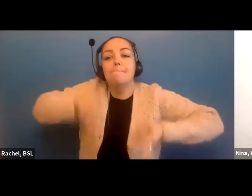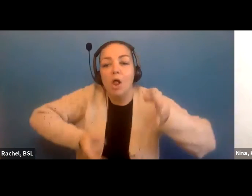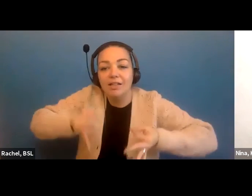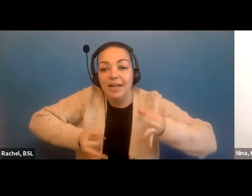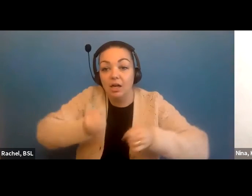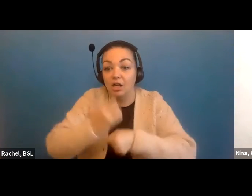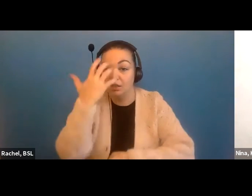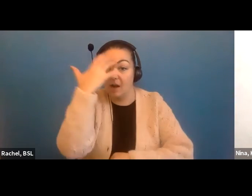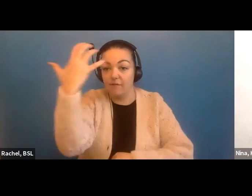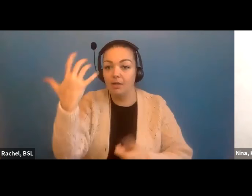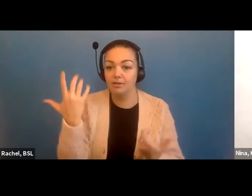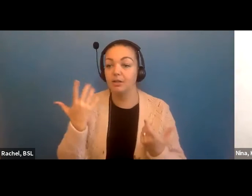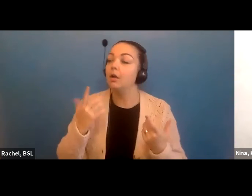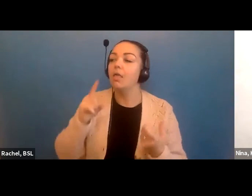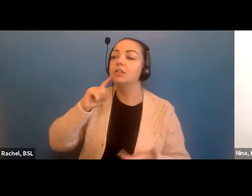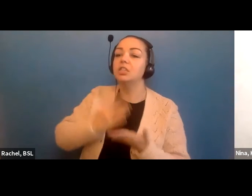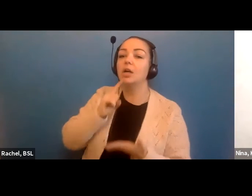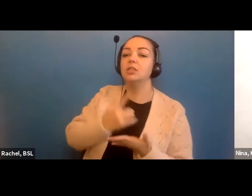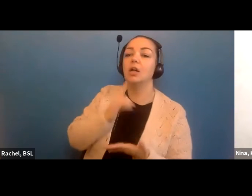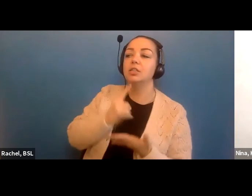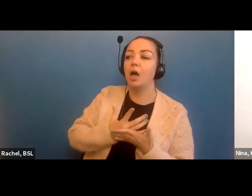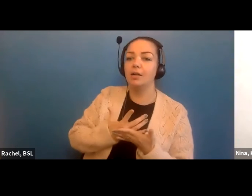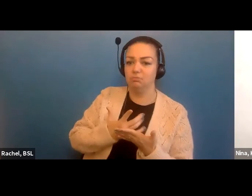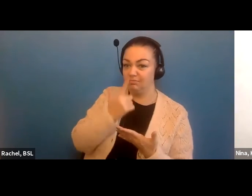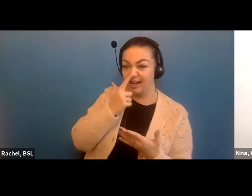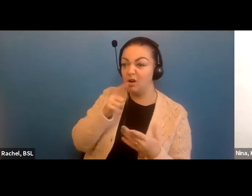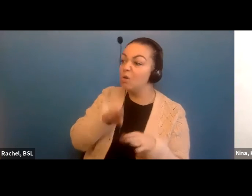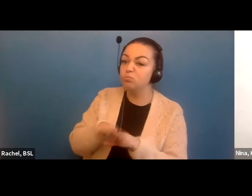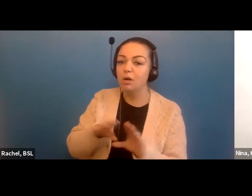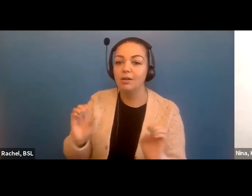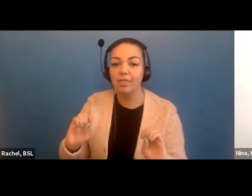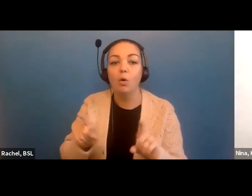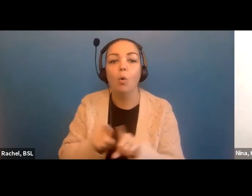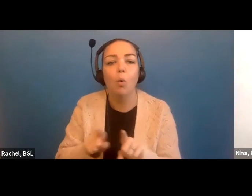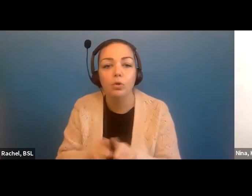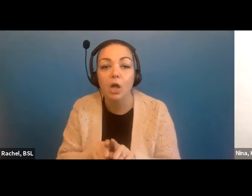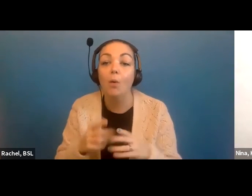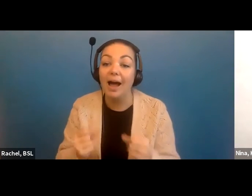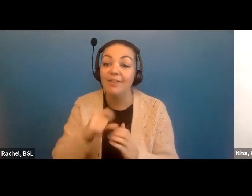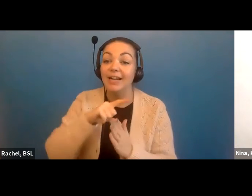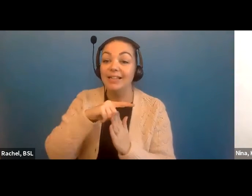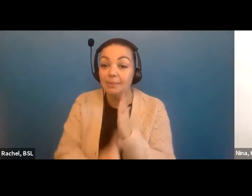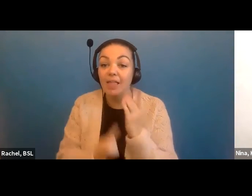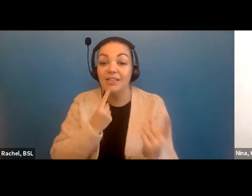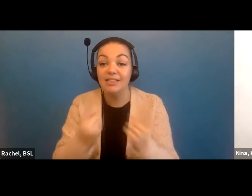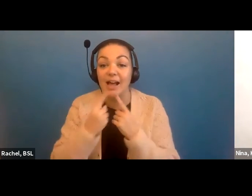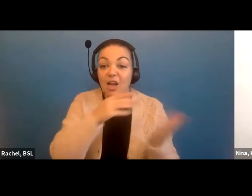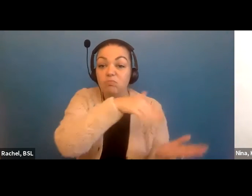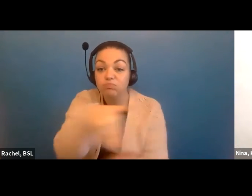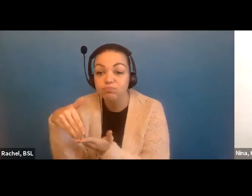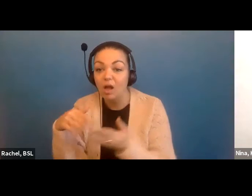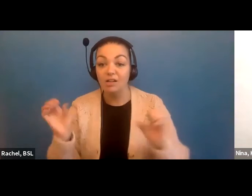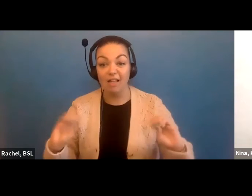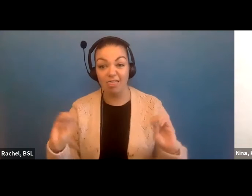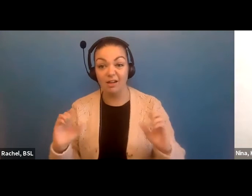government. And then the second one, furthermore, like there is no segregated data on disability with figures varying